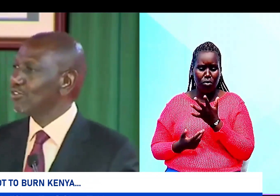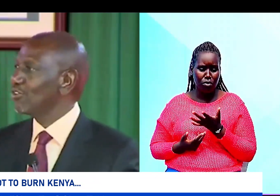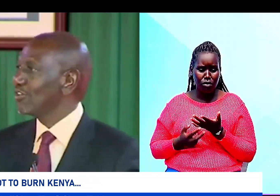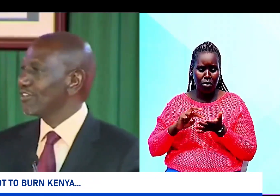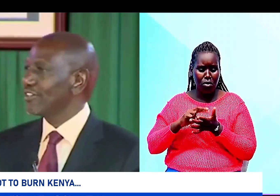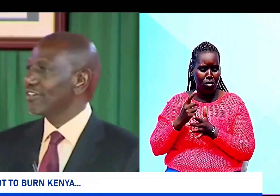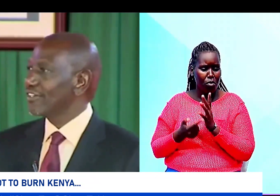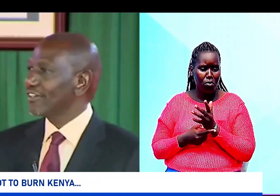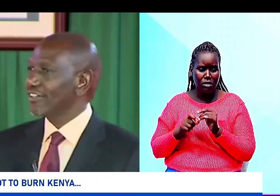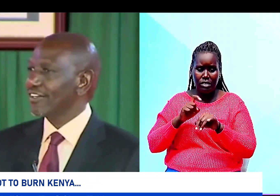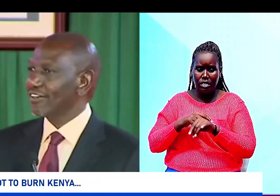go?